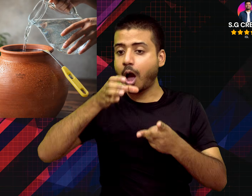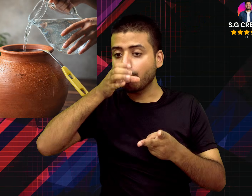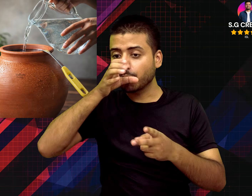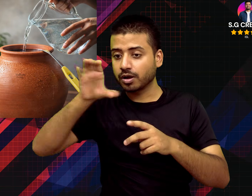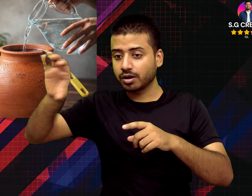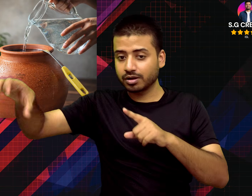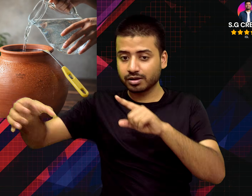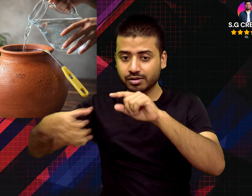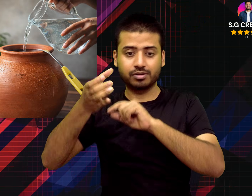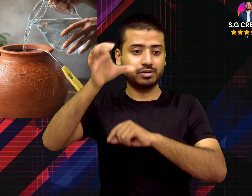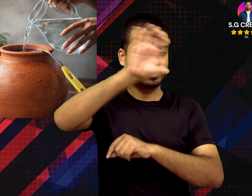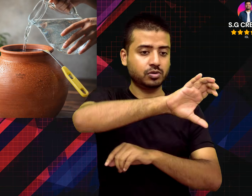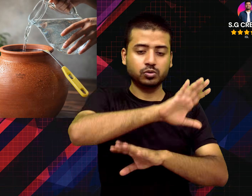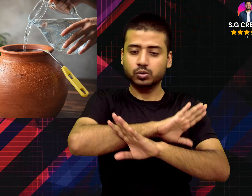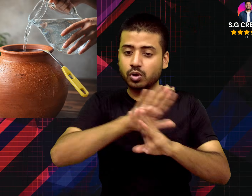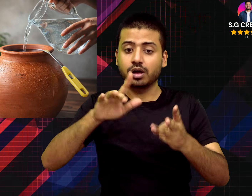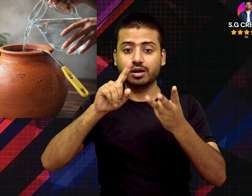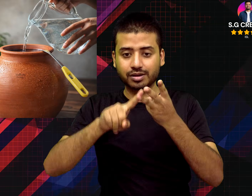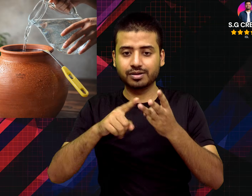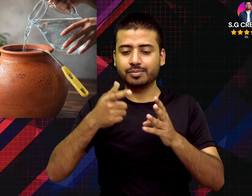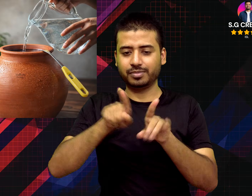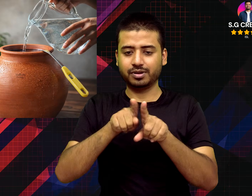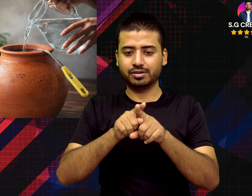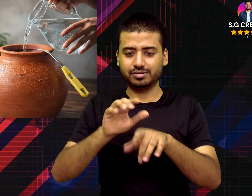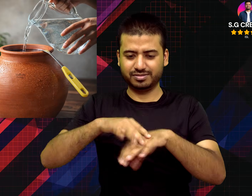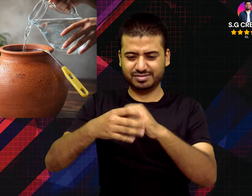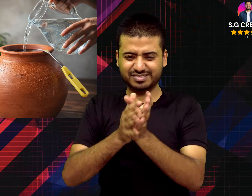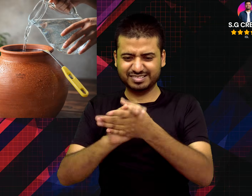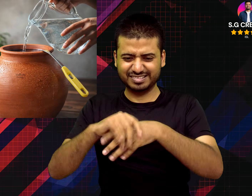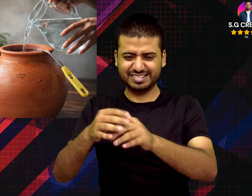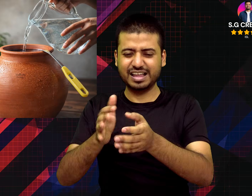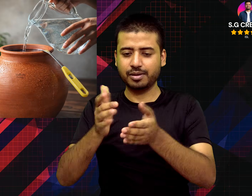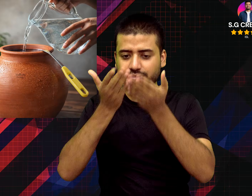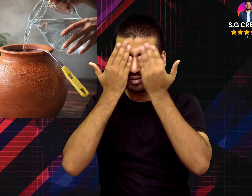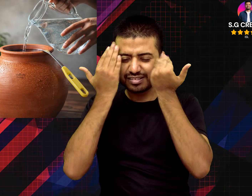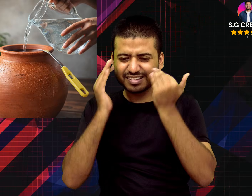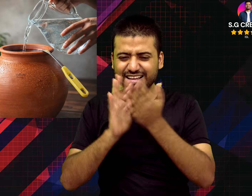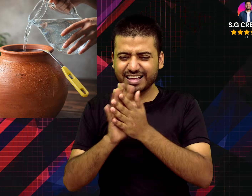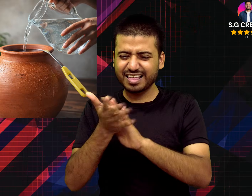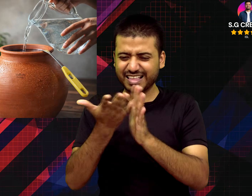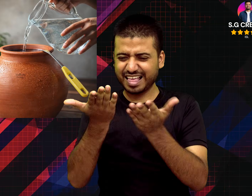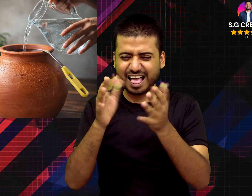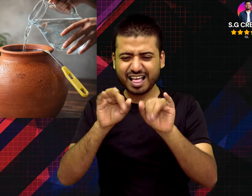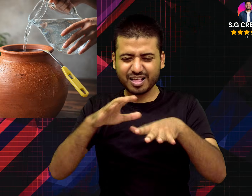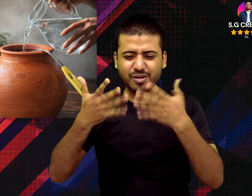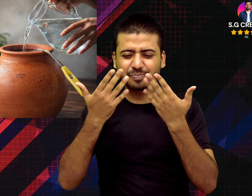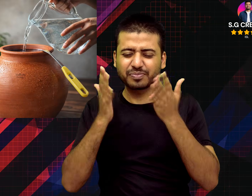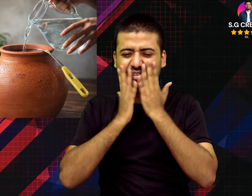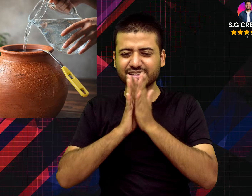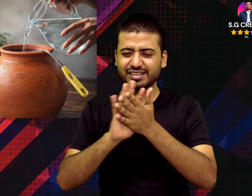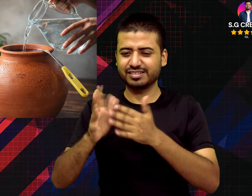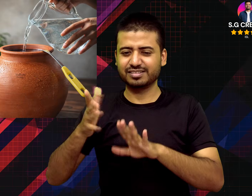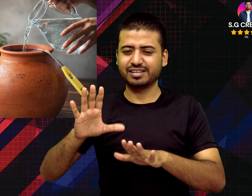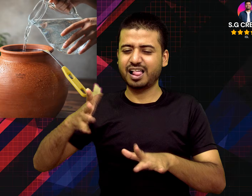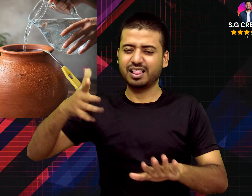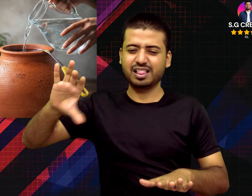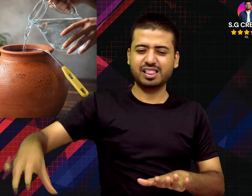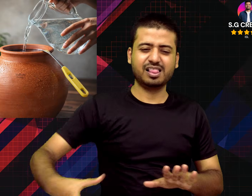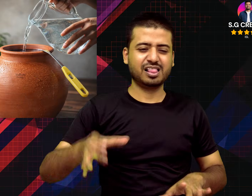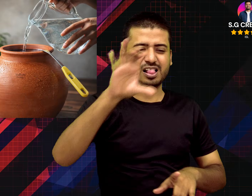mass of the evaporating water, and $L_V$ is the specific latent heat of vaporization. The water extracts this required